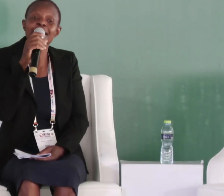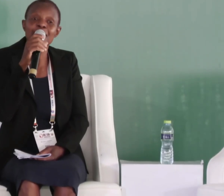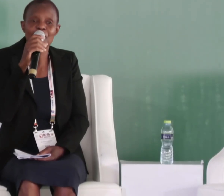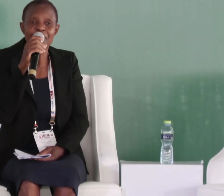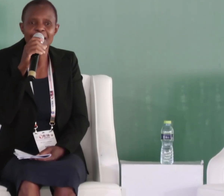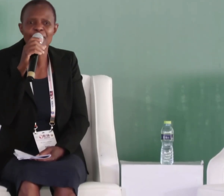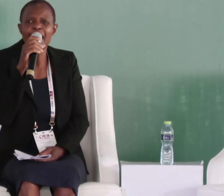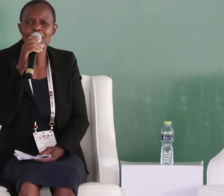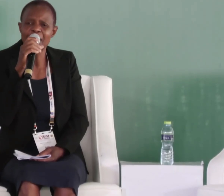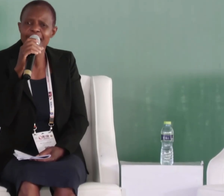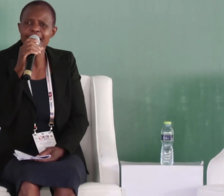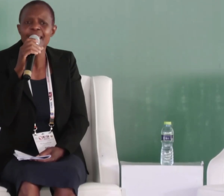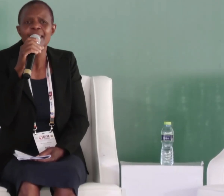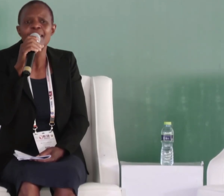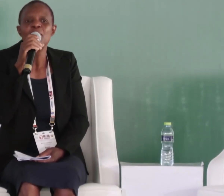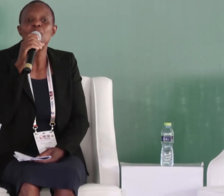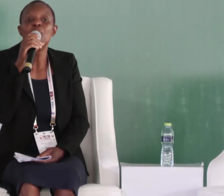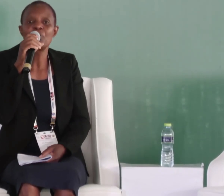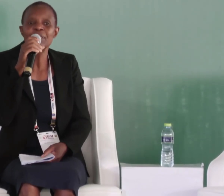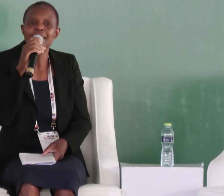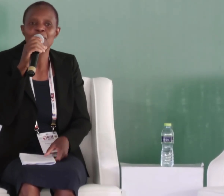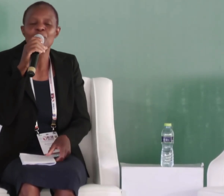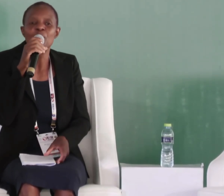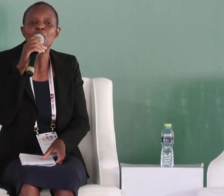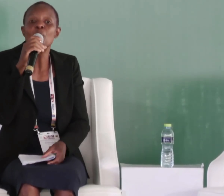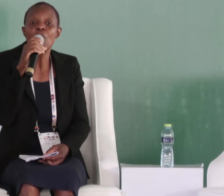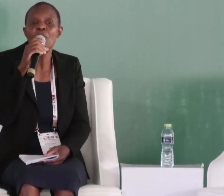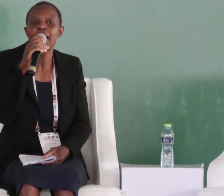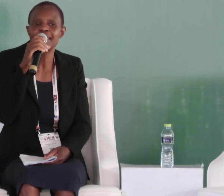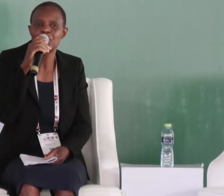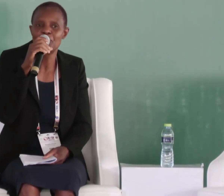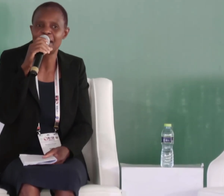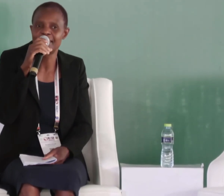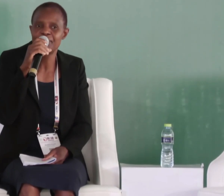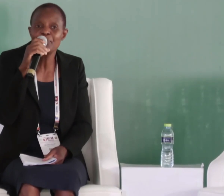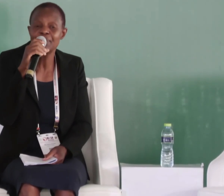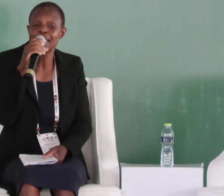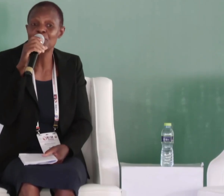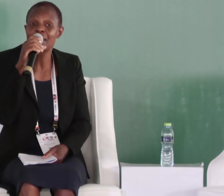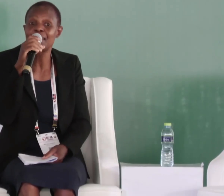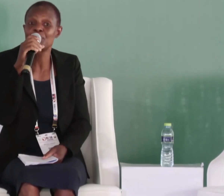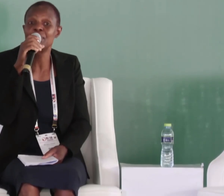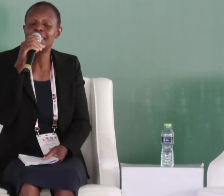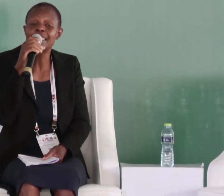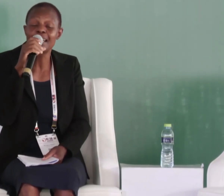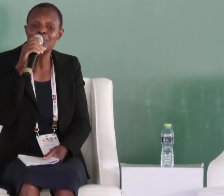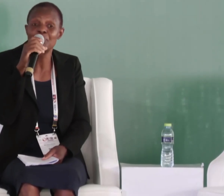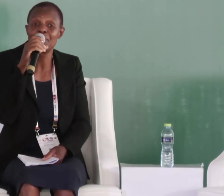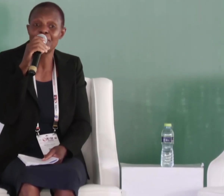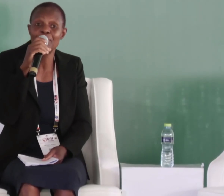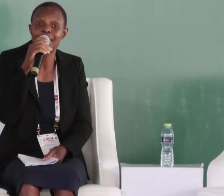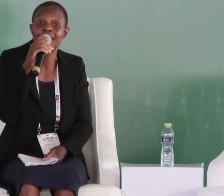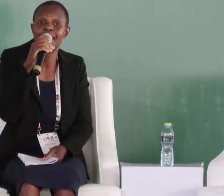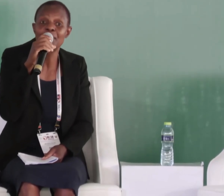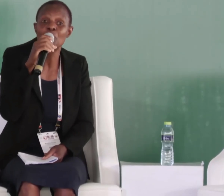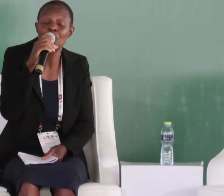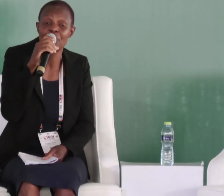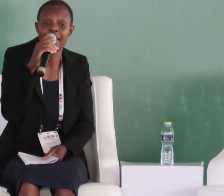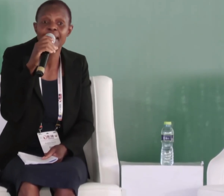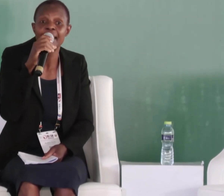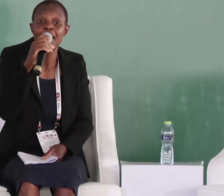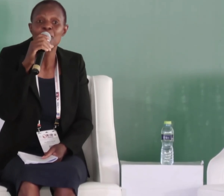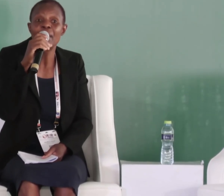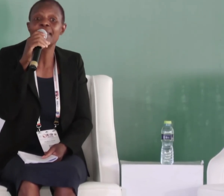this program actually brought them more customers. Female sex workers who didn't come to the pharmacies that